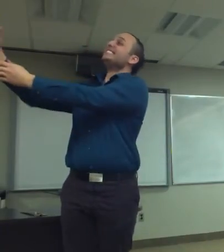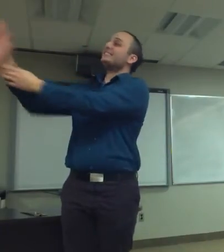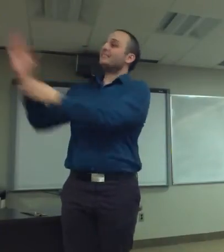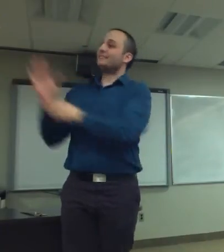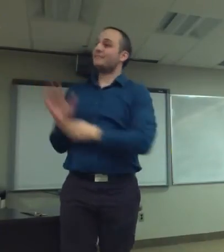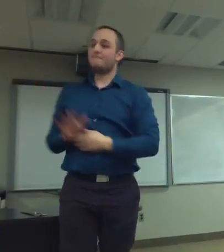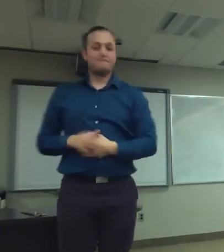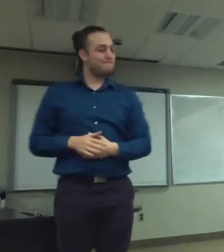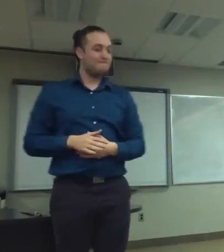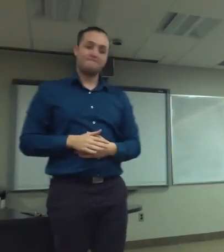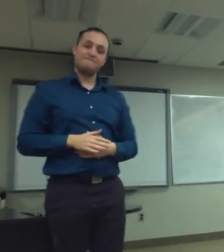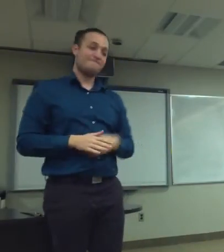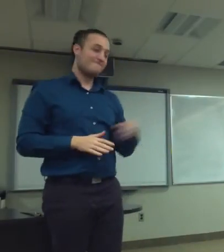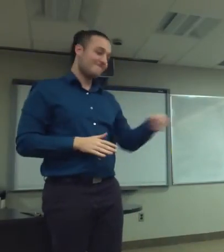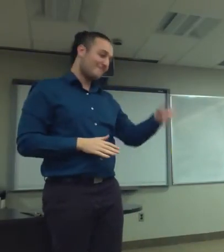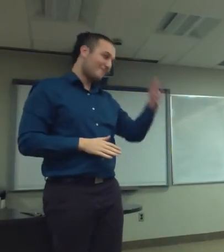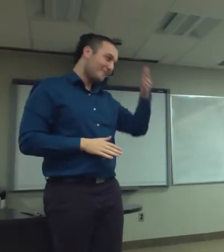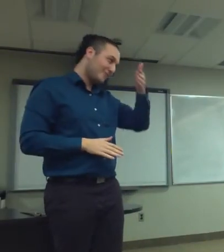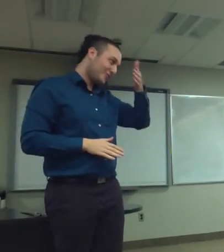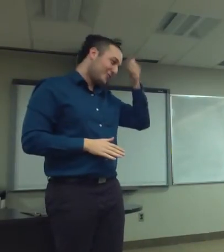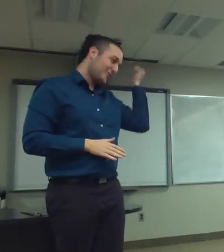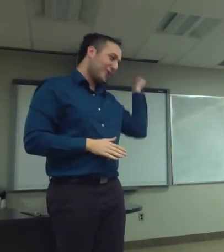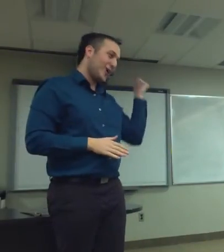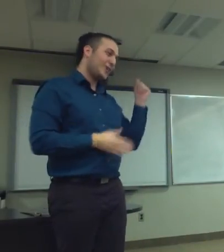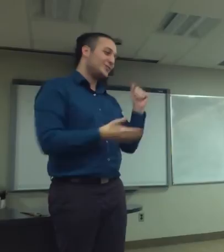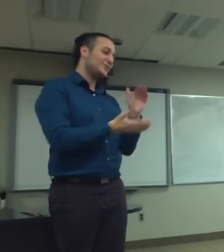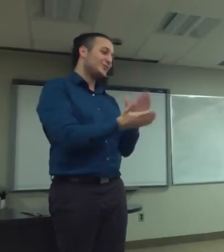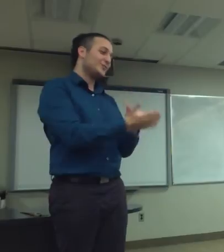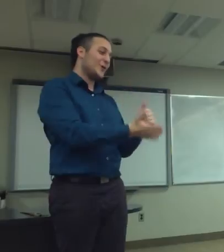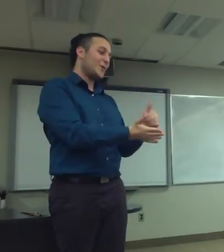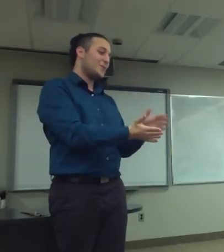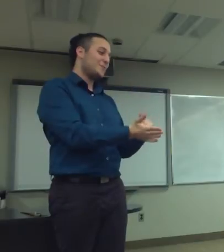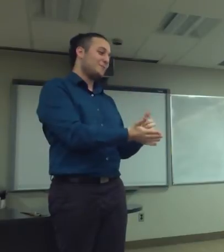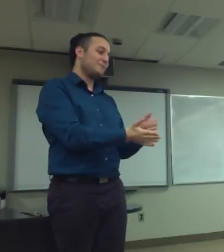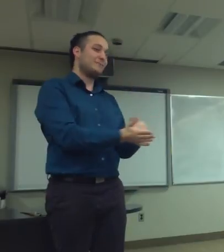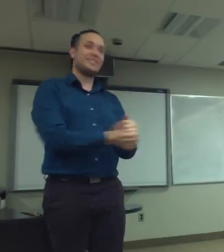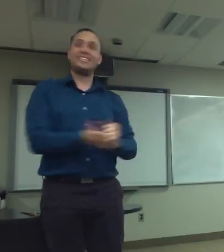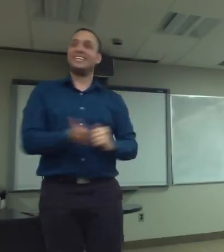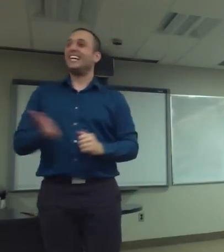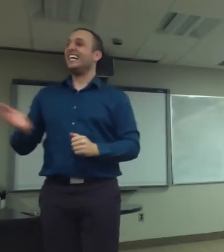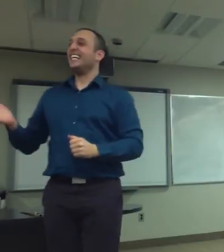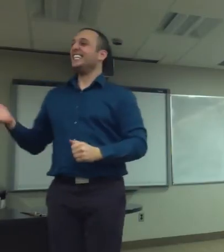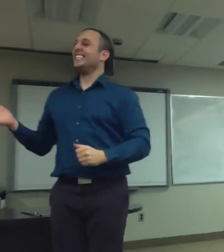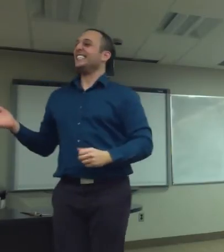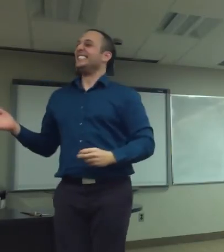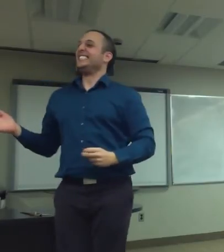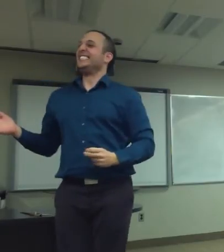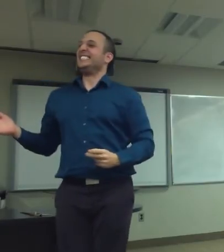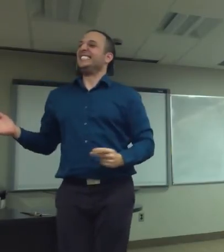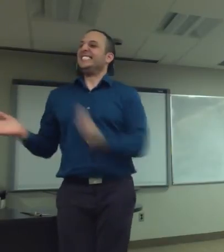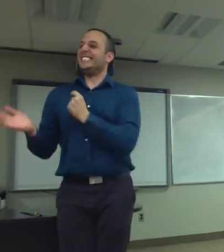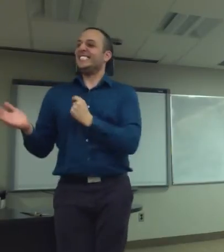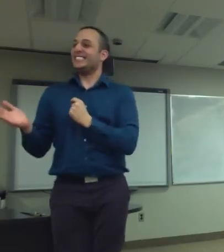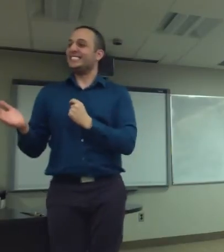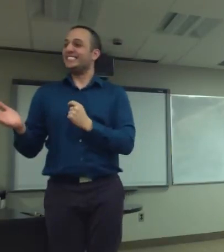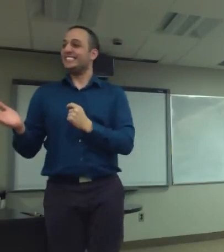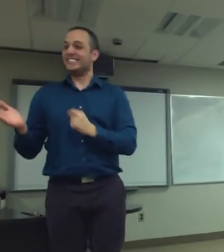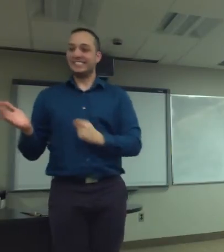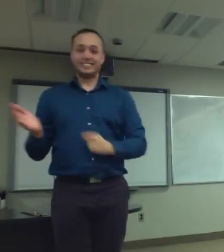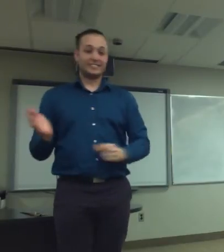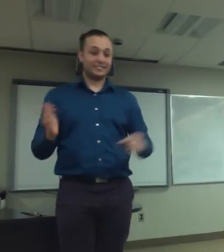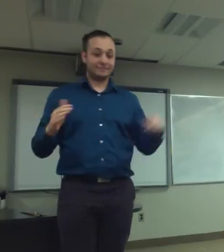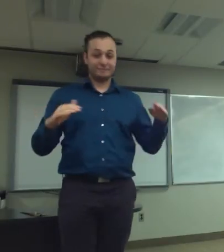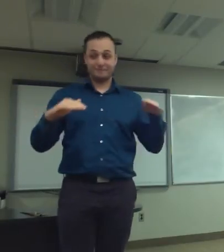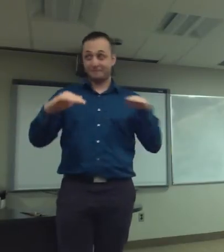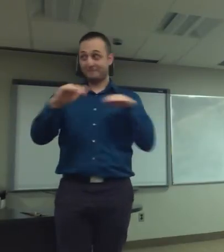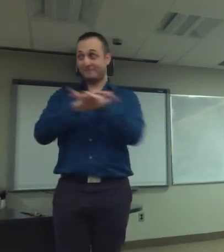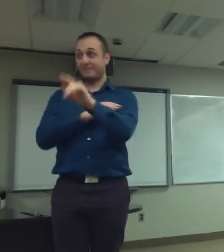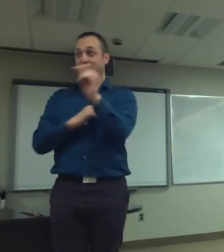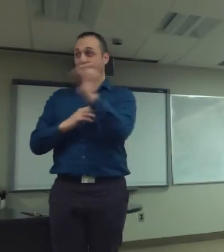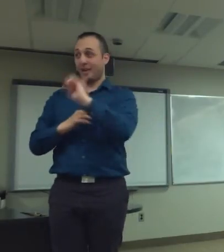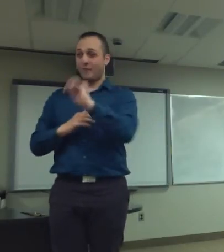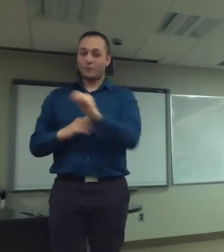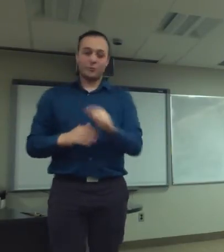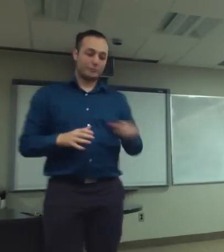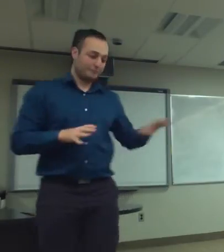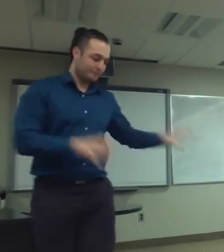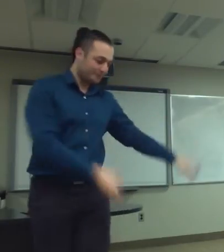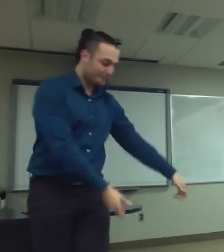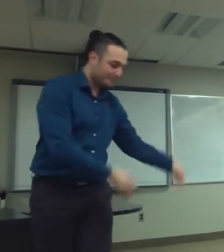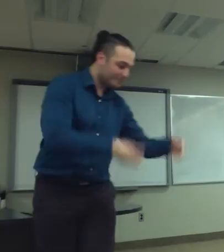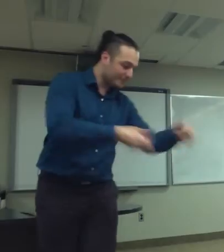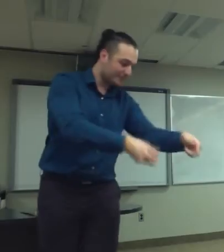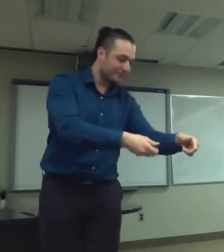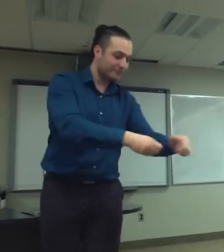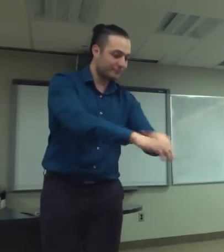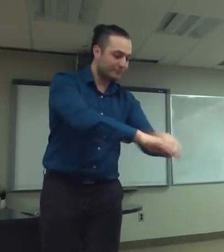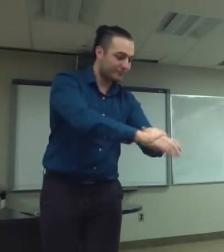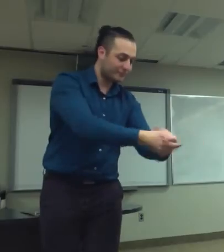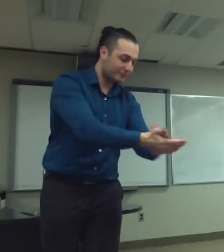But her mother smelled her hands and said, "Ah, no soap." She took Bridget into the bathroom and washed her hands and her face. And